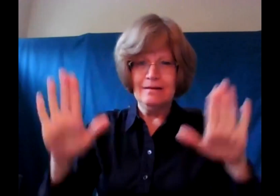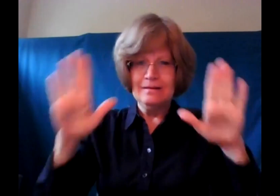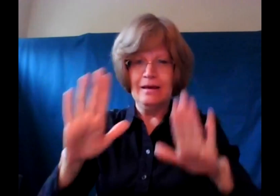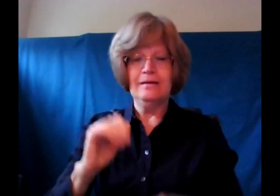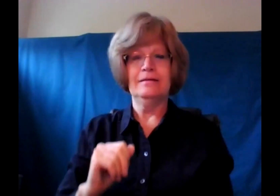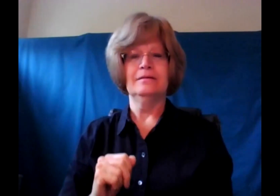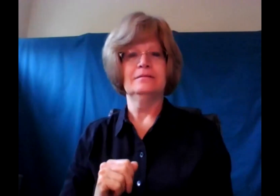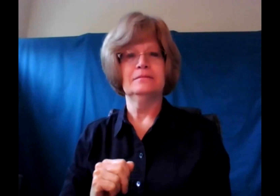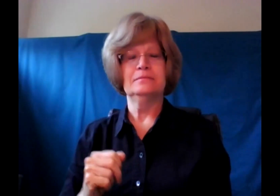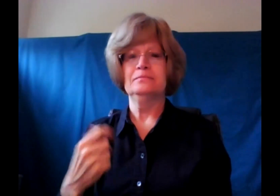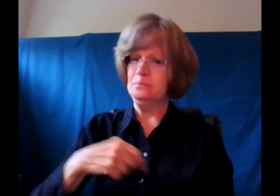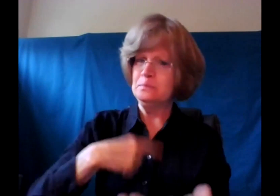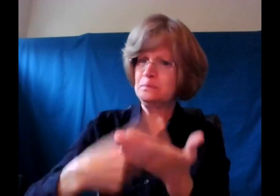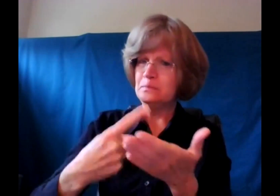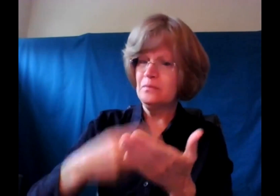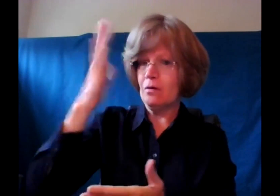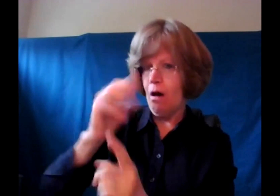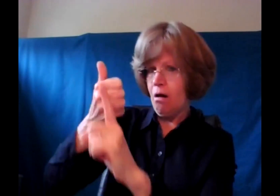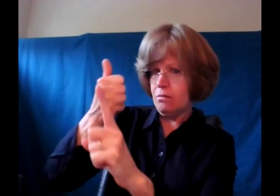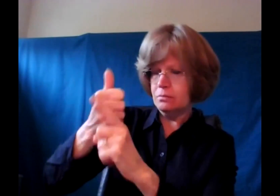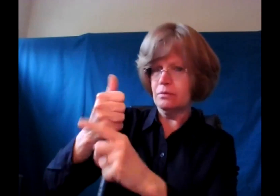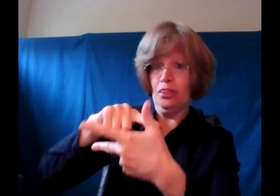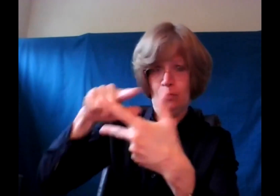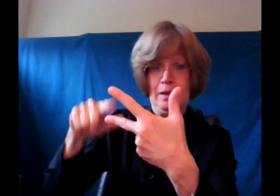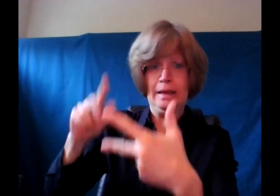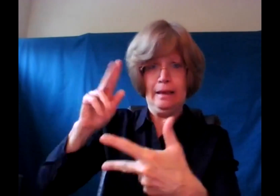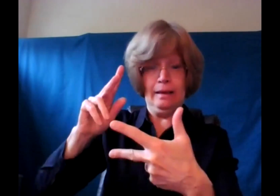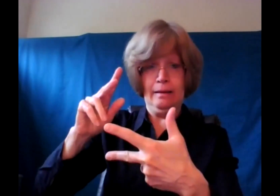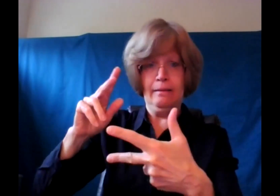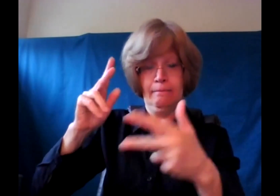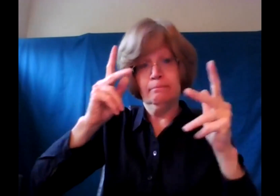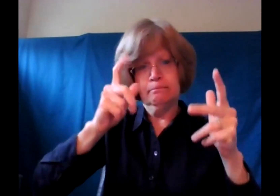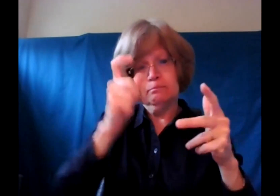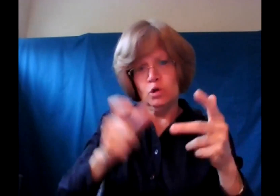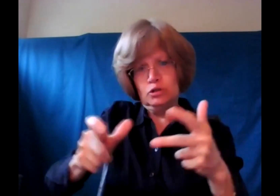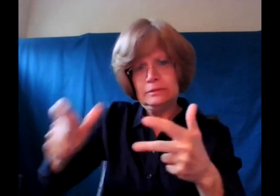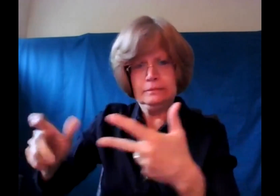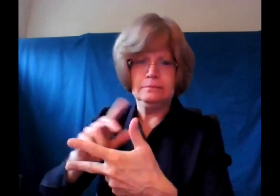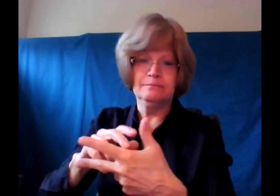Sunday when we talk about God being three persons.